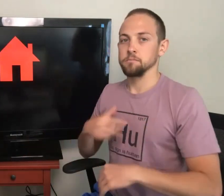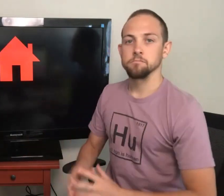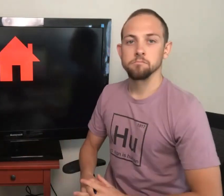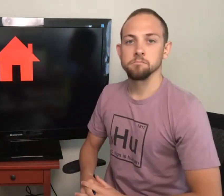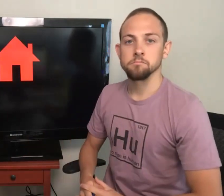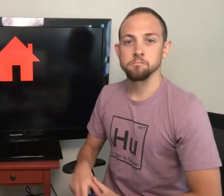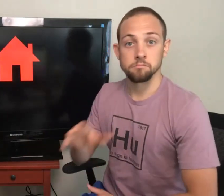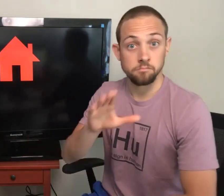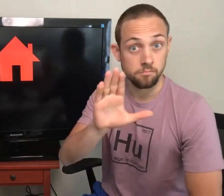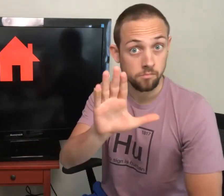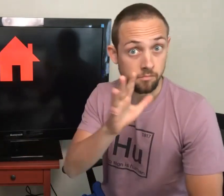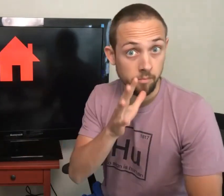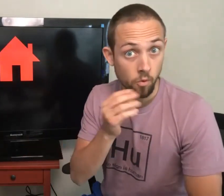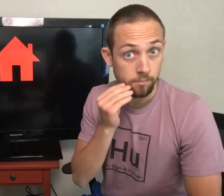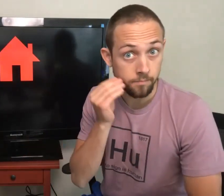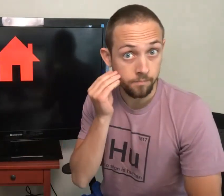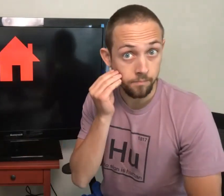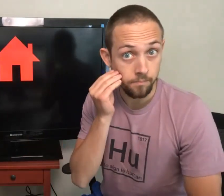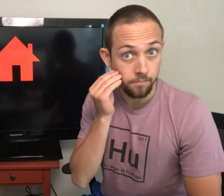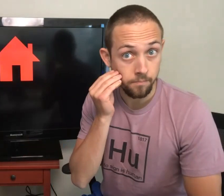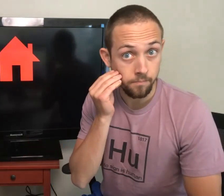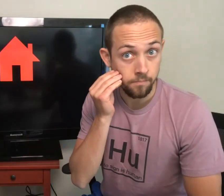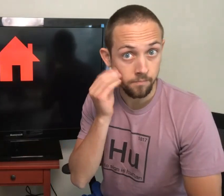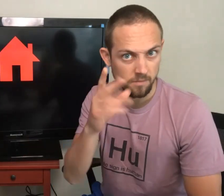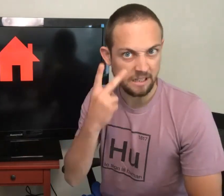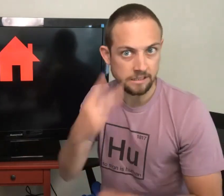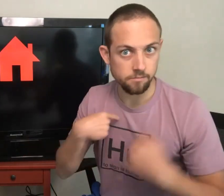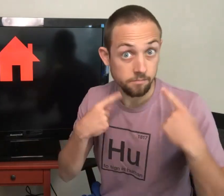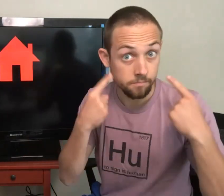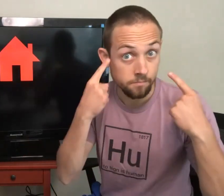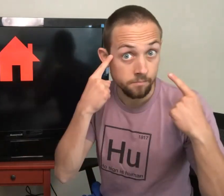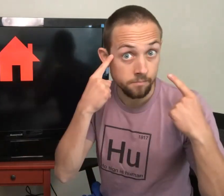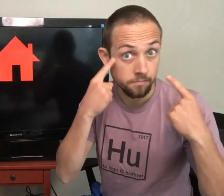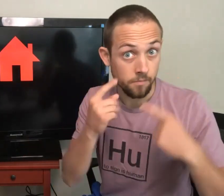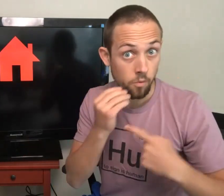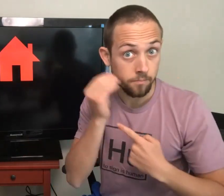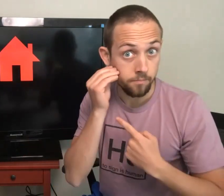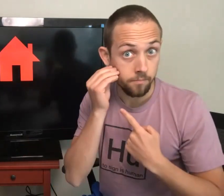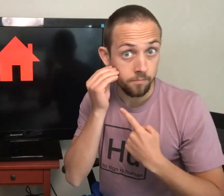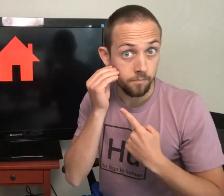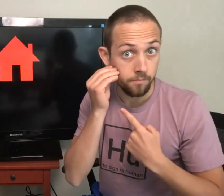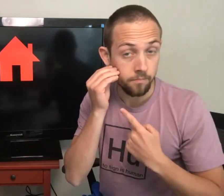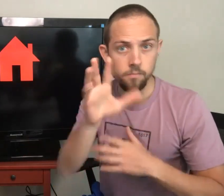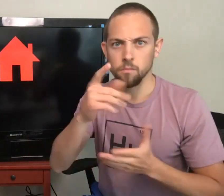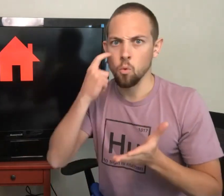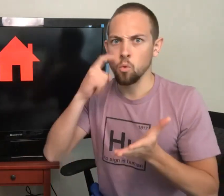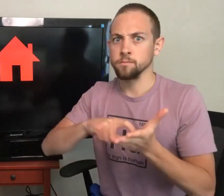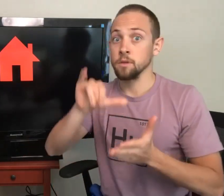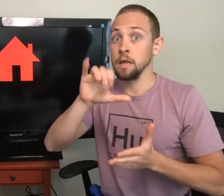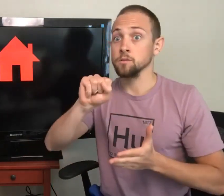Let me show you that again. Is your mum home? So I've tilted forward, my eyebrows are up to ask